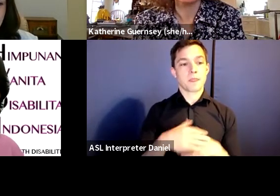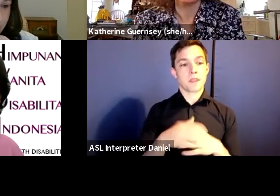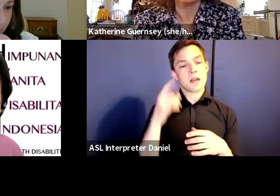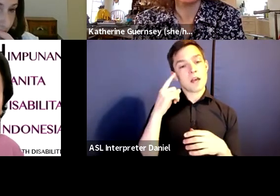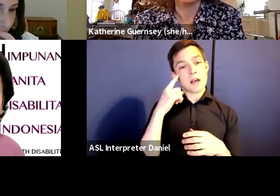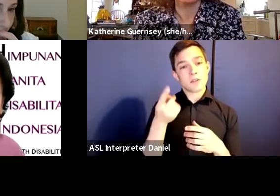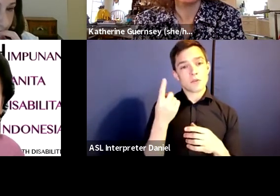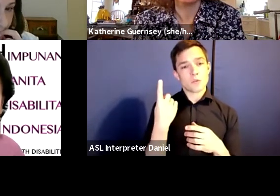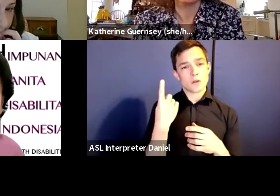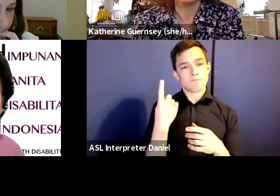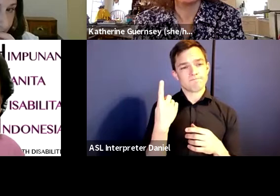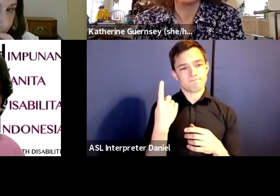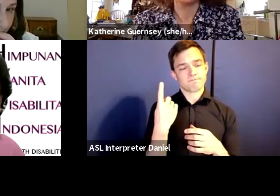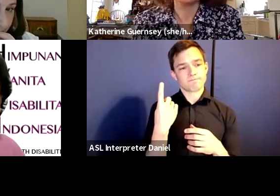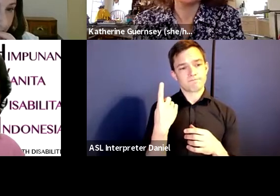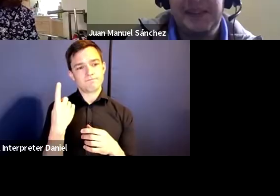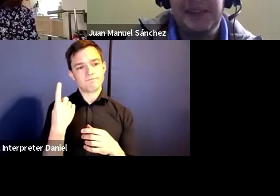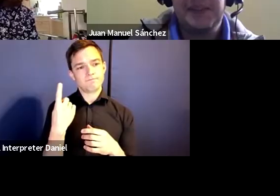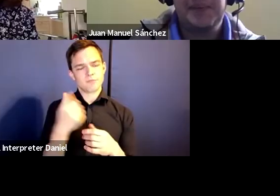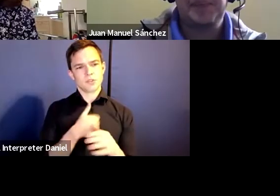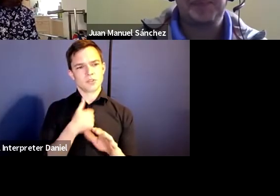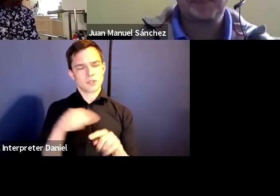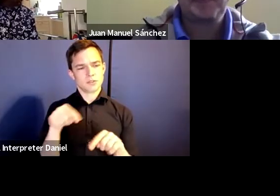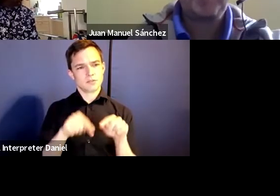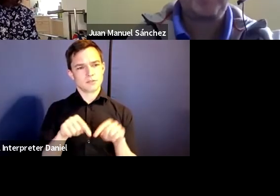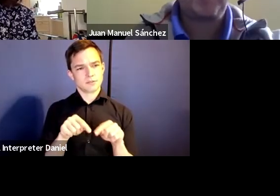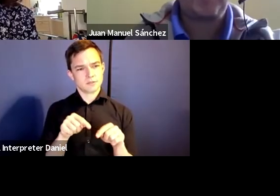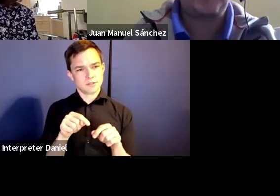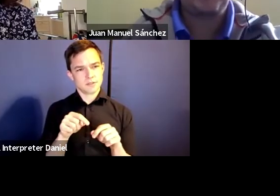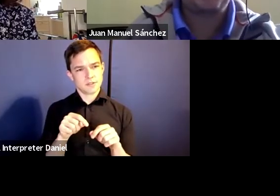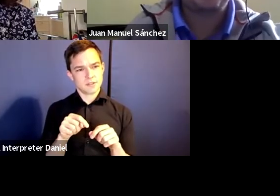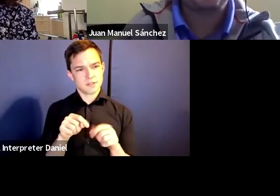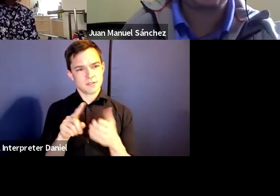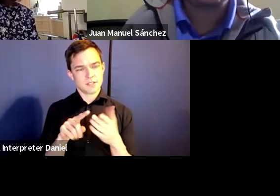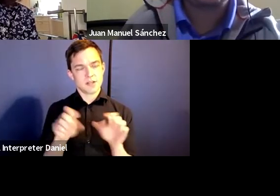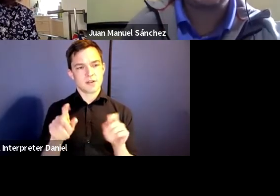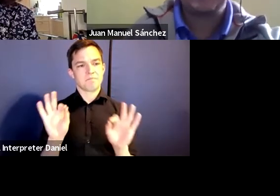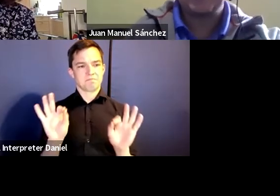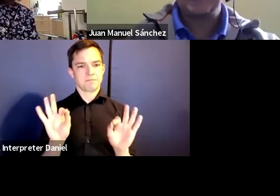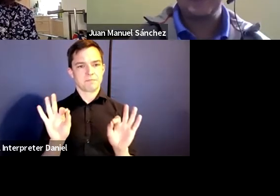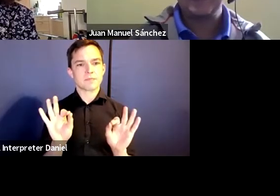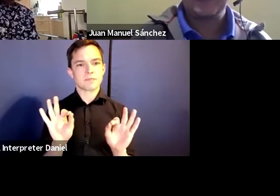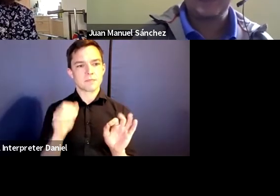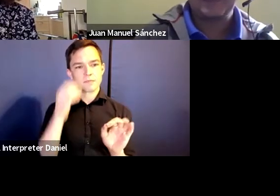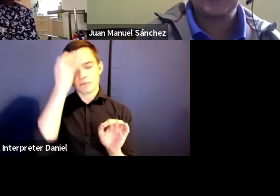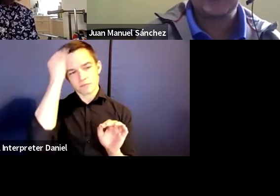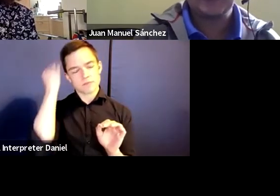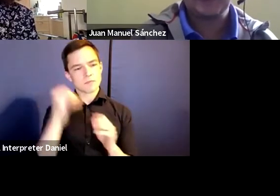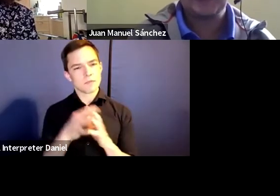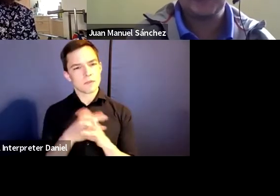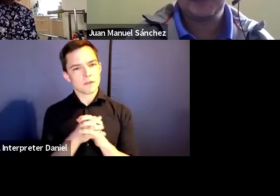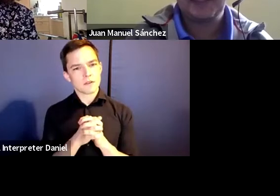it is sorry, did I check? Okay, so